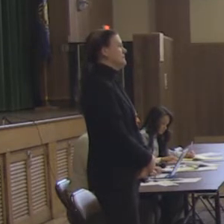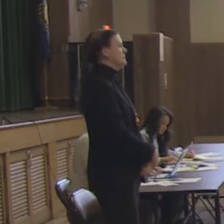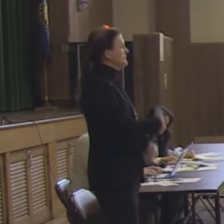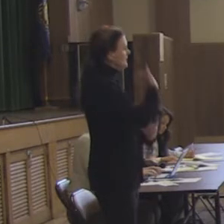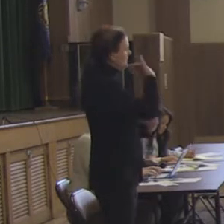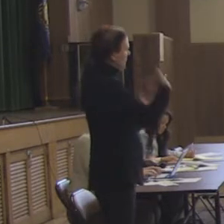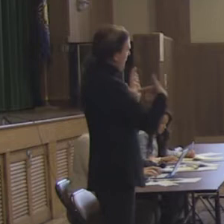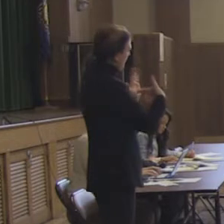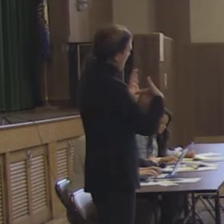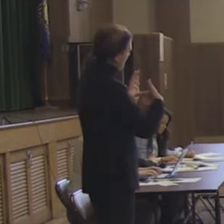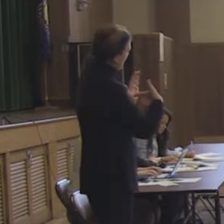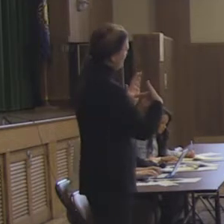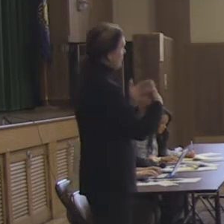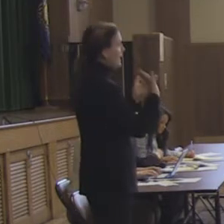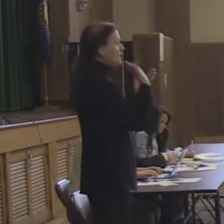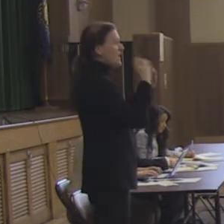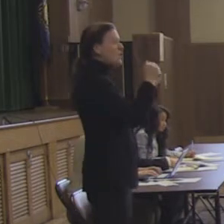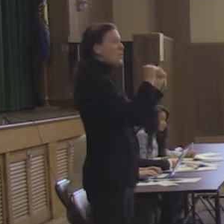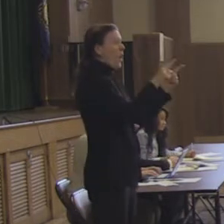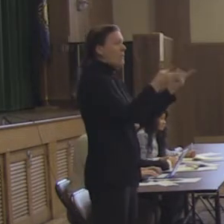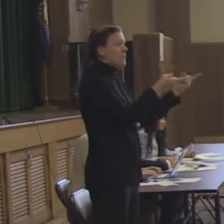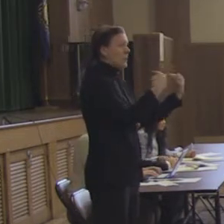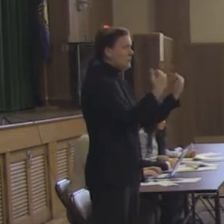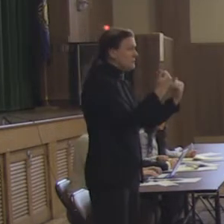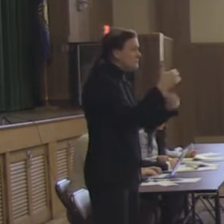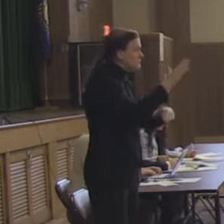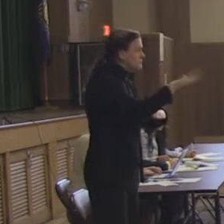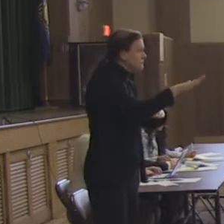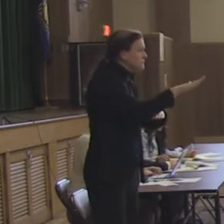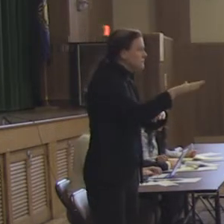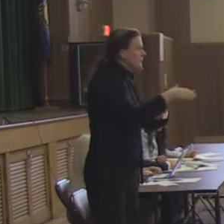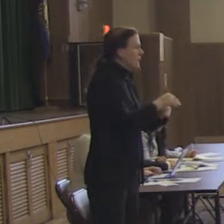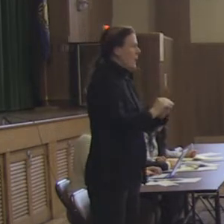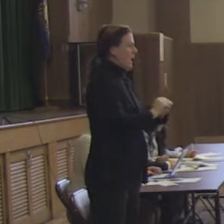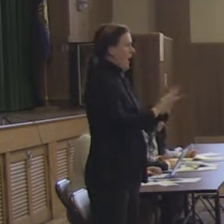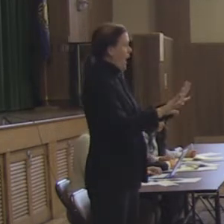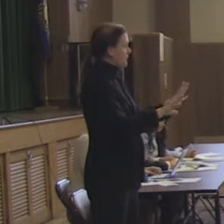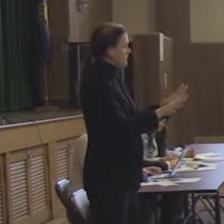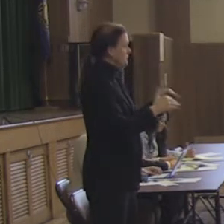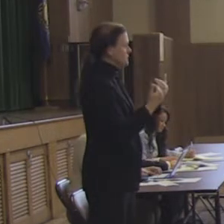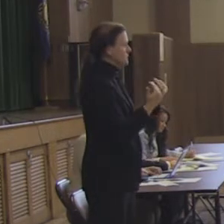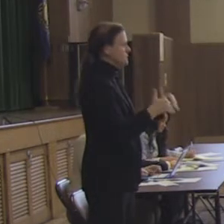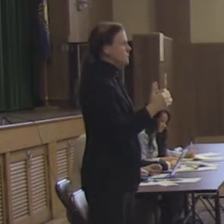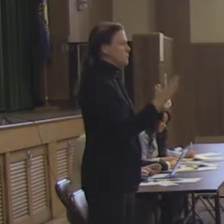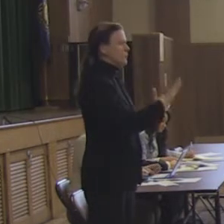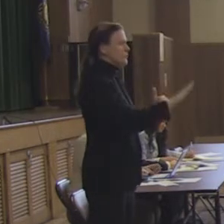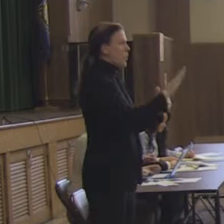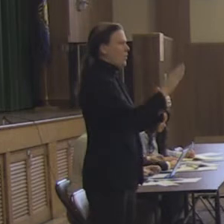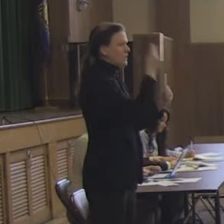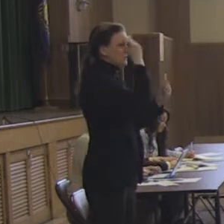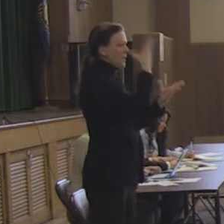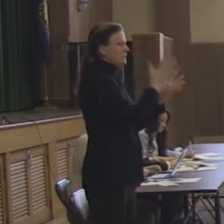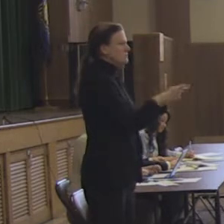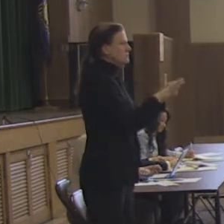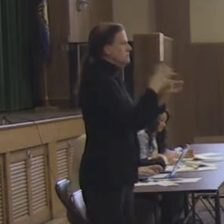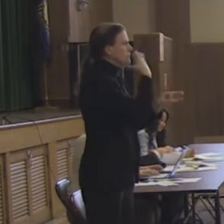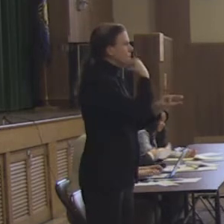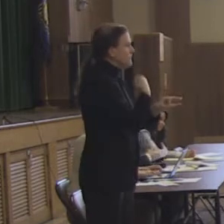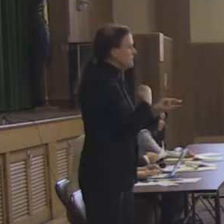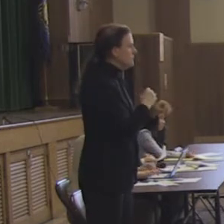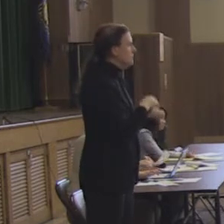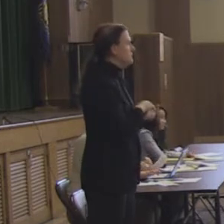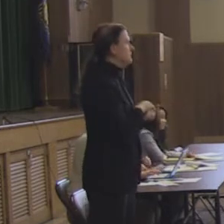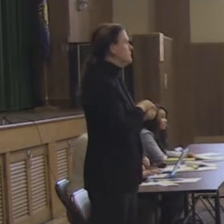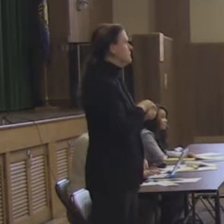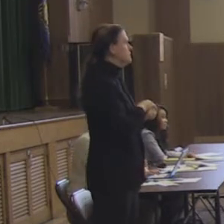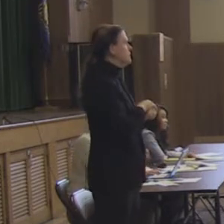Thank you, Representative. I want to thank everyone for being here. Obviously, there are things that need to be said regarding mental health services, both in our state,